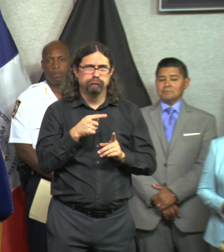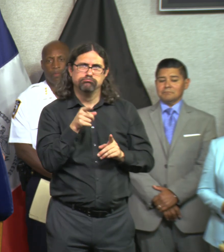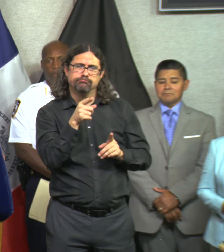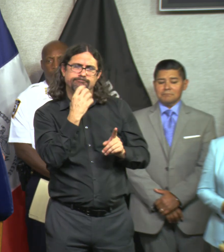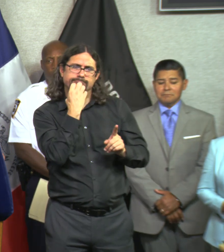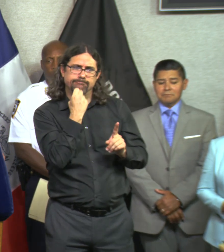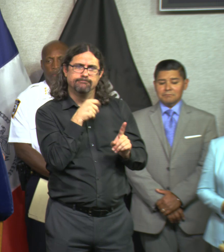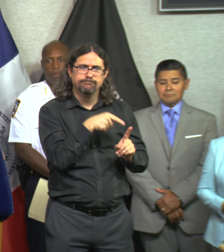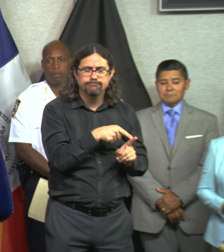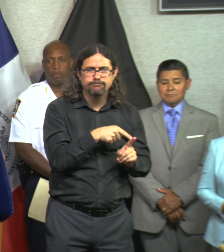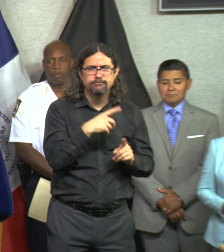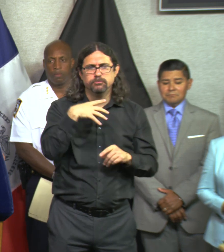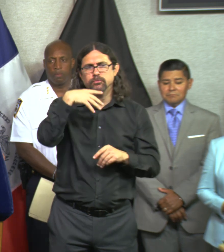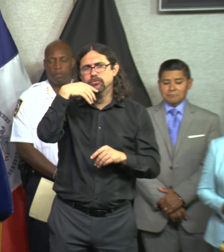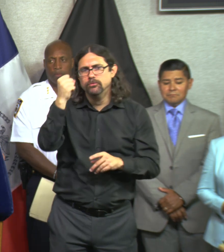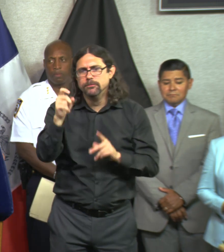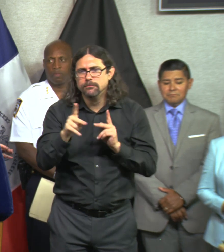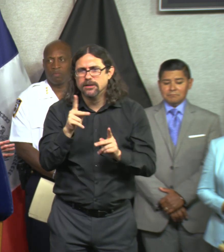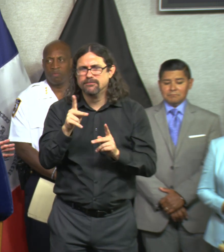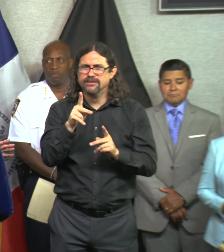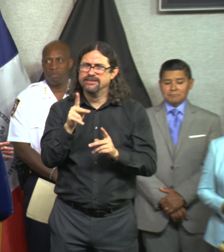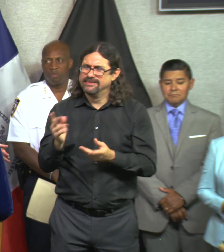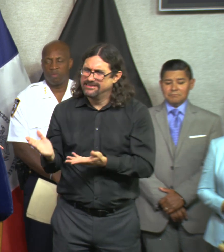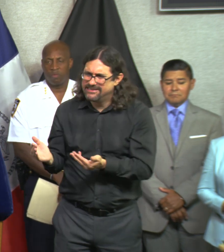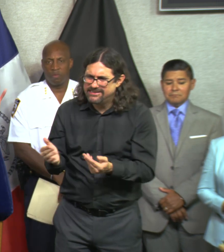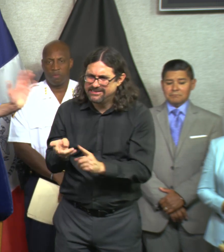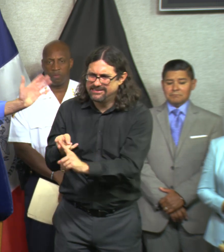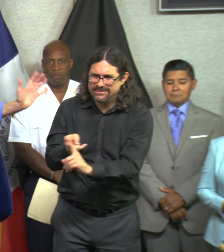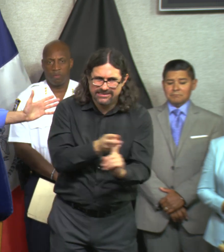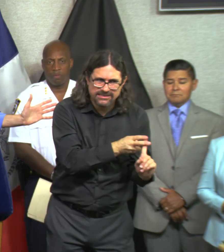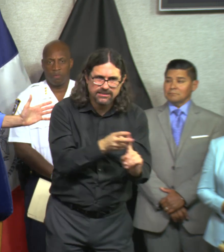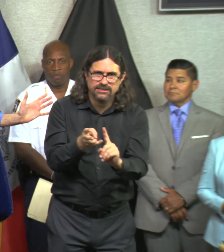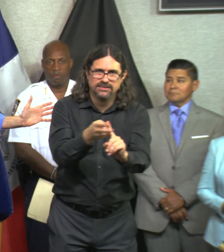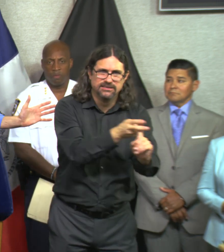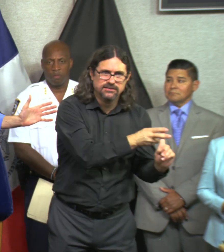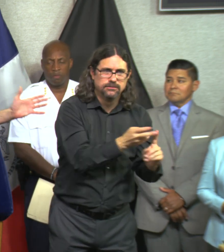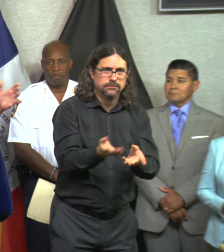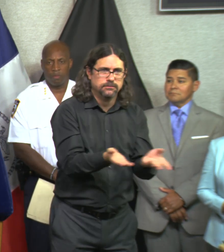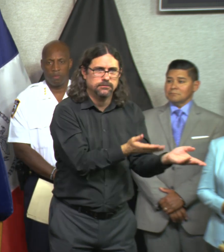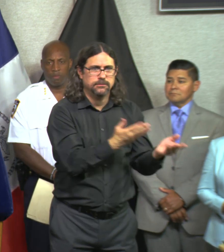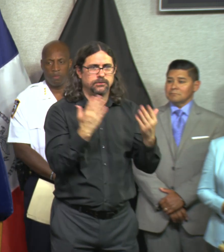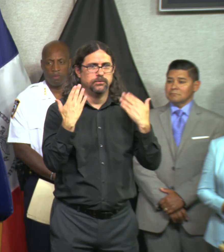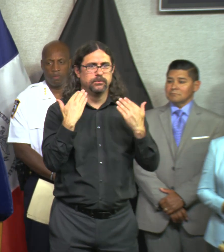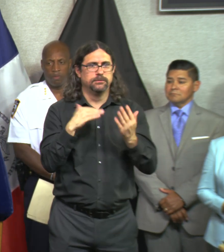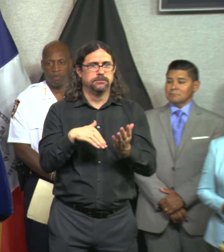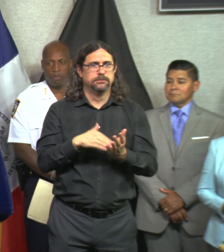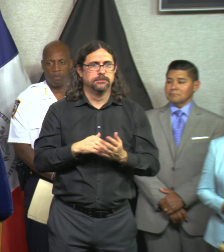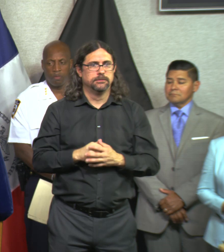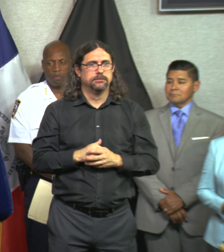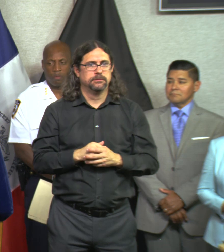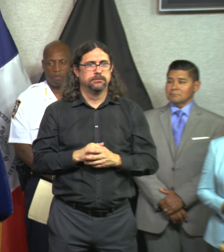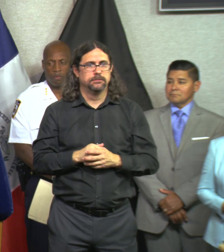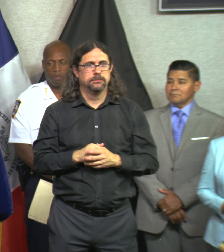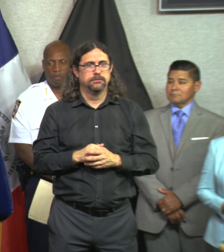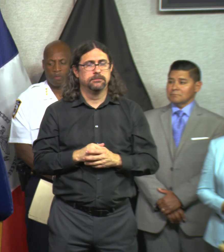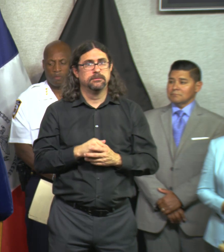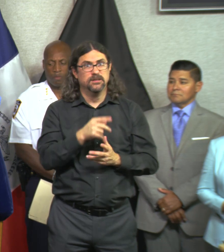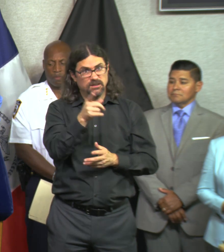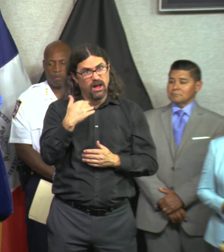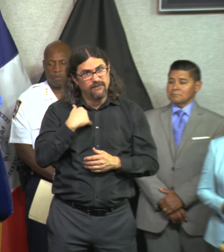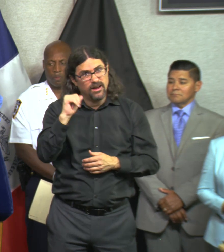someplace cooler. For anyone who has air conditioning, they just need to use it, obviously, and set it at 78